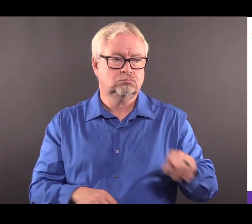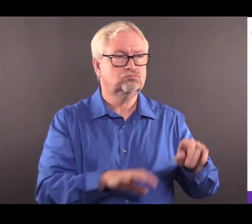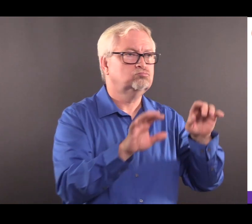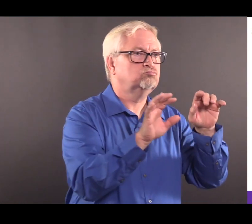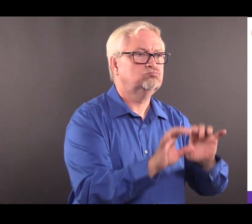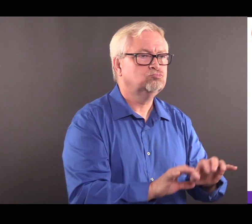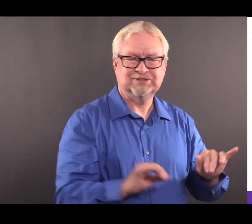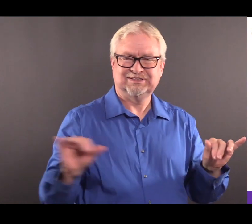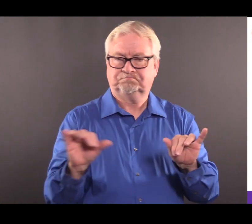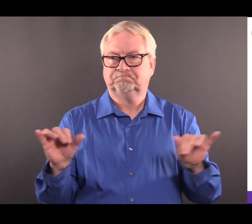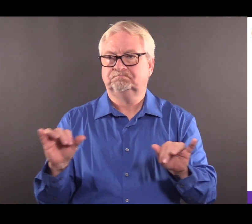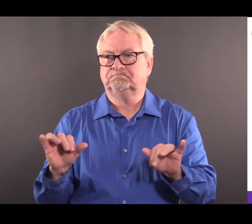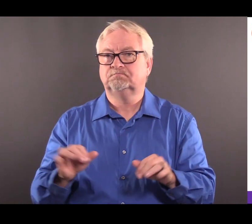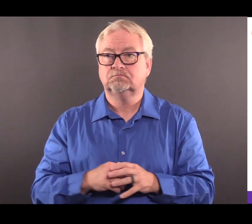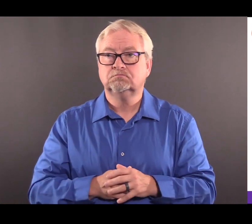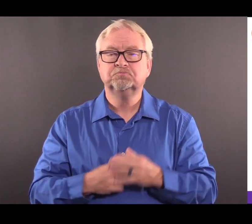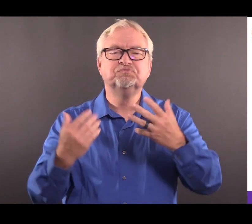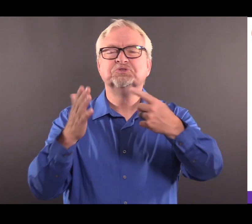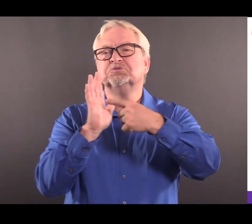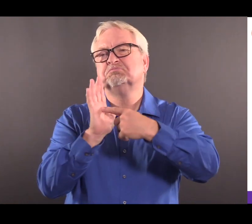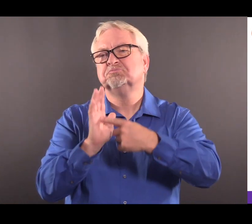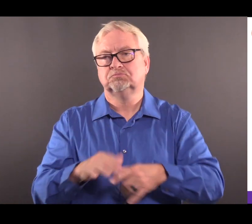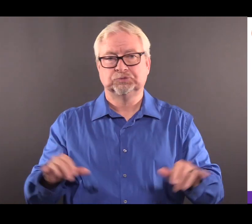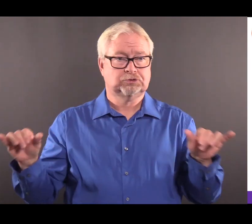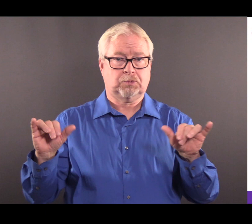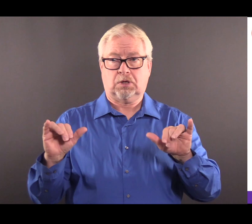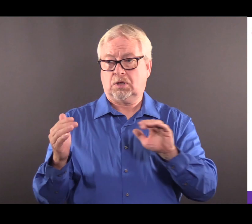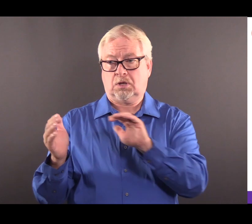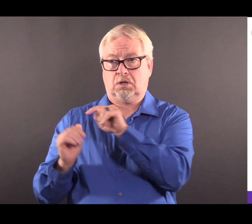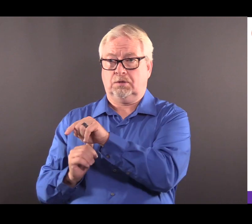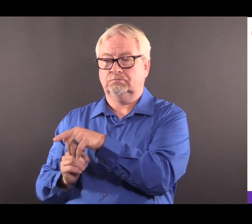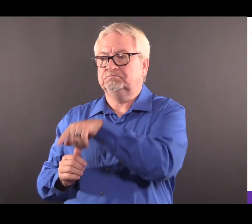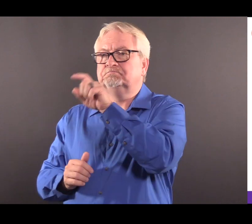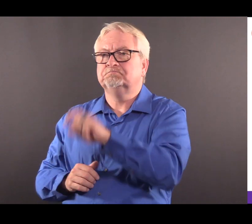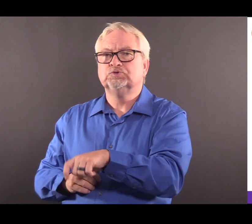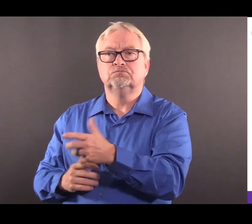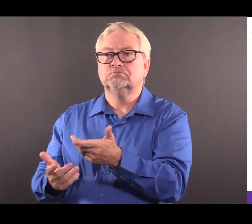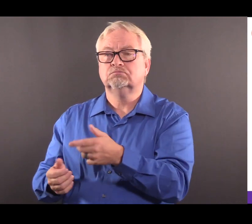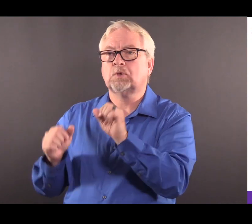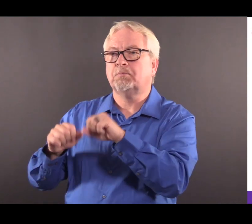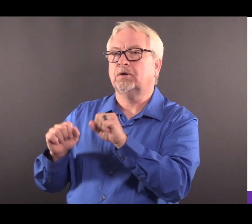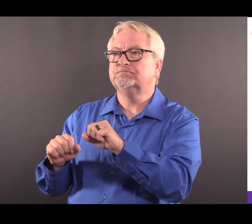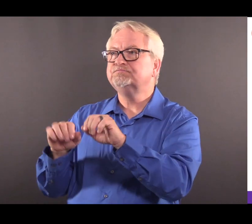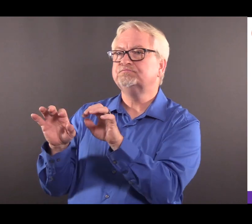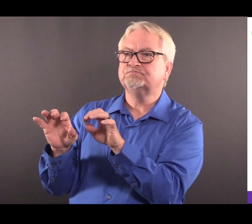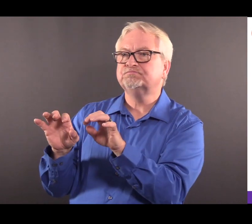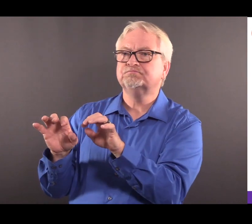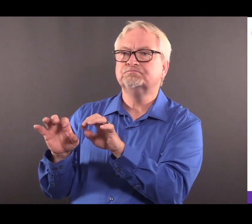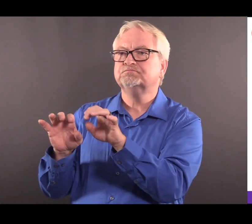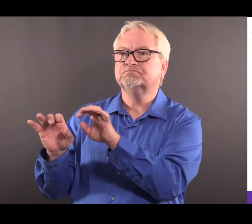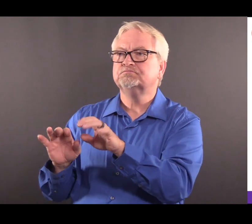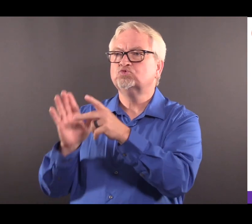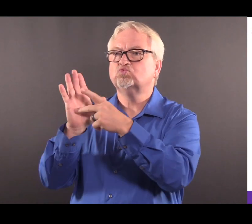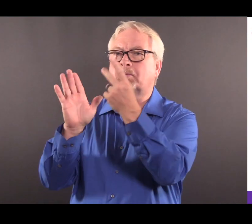functional capacity as HMIS. For example, the comparable database must have the